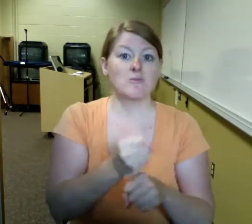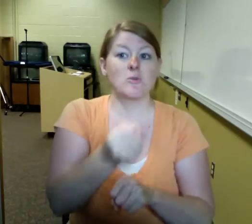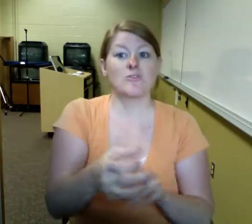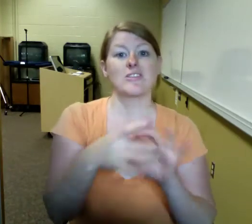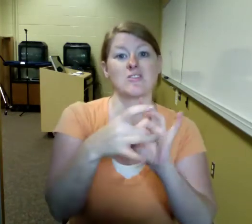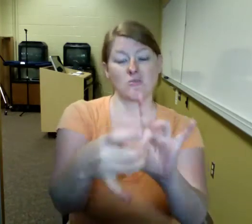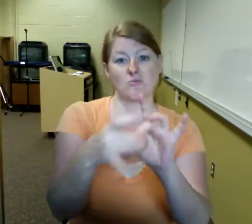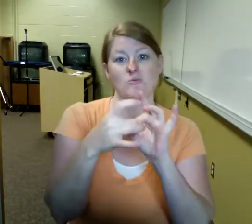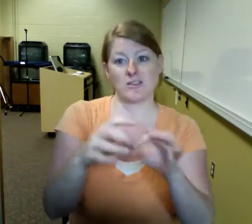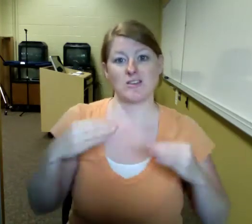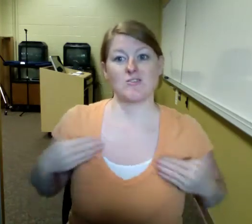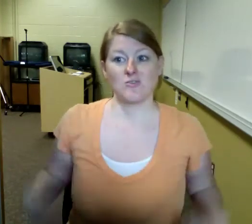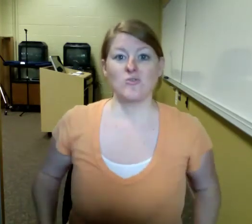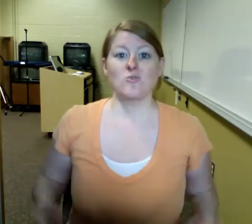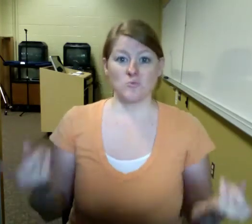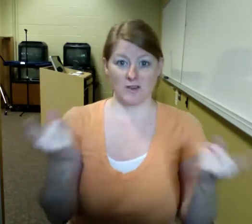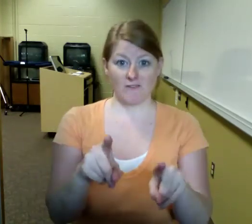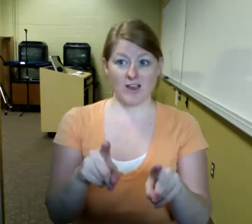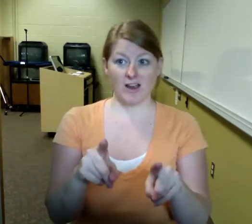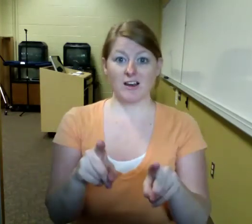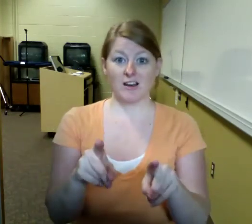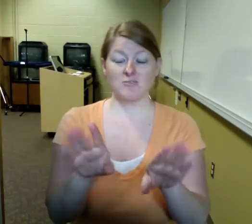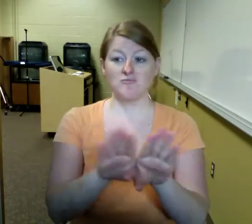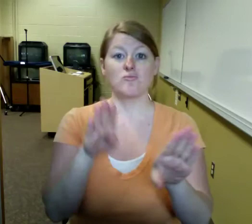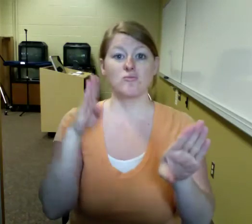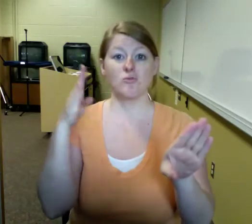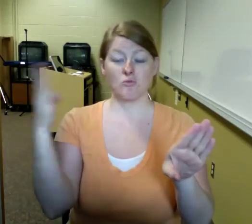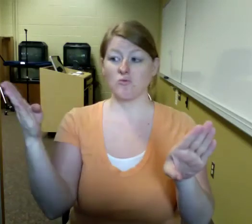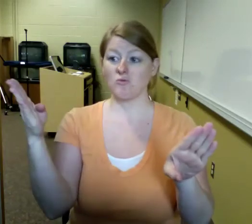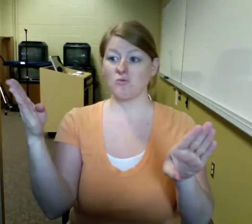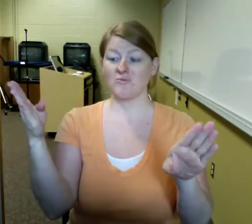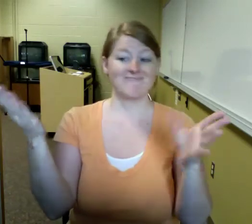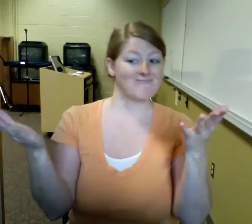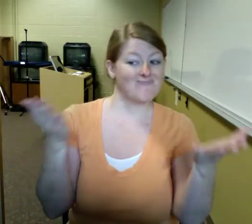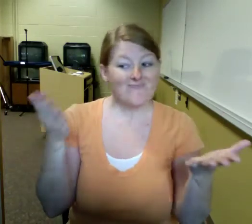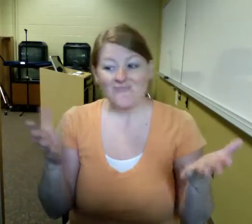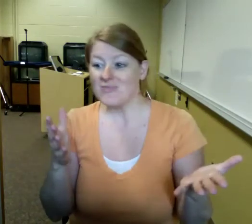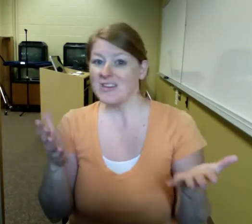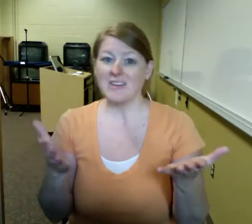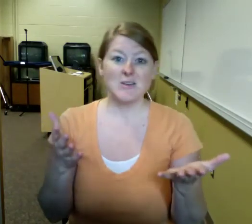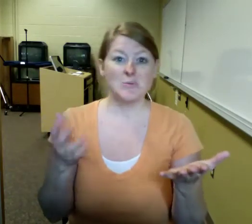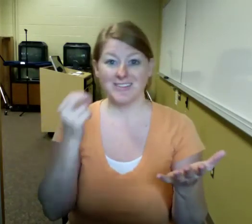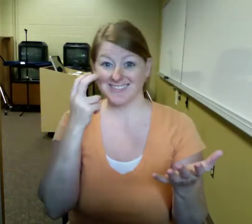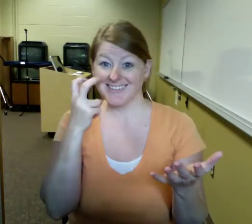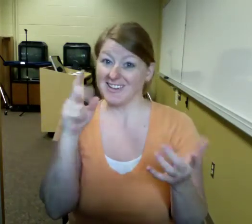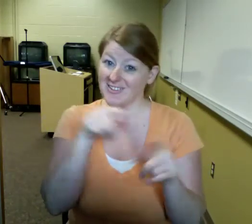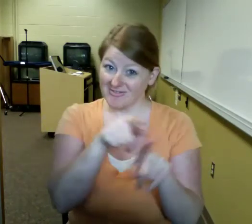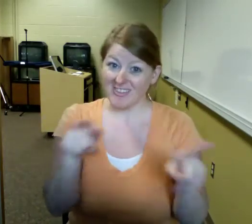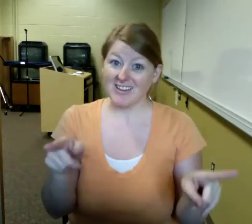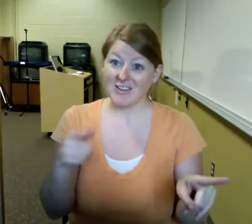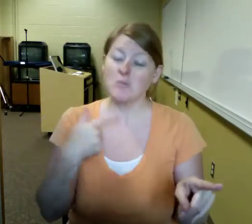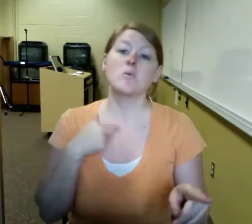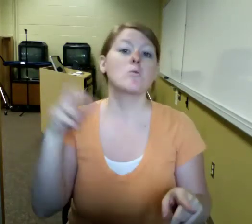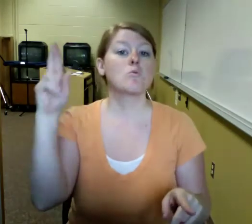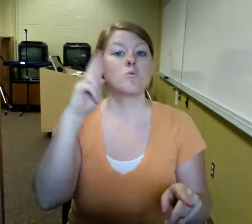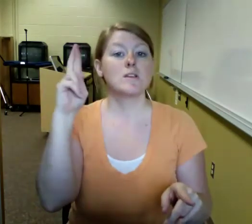affairs are open to some possible or imaginary doubt. But rather, a reasonable doubt is a